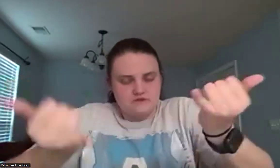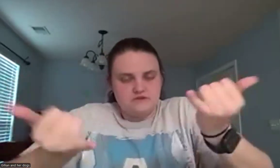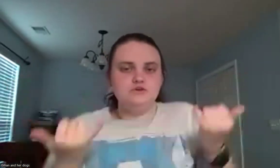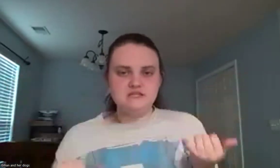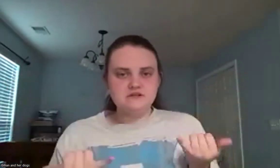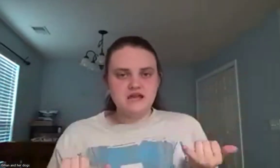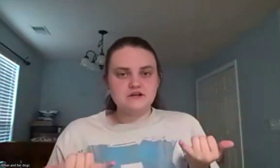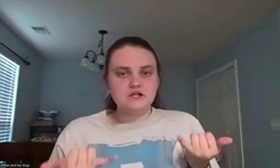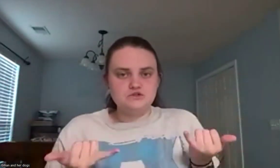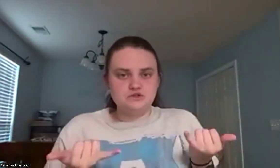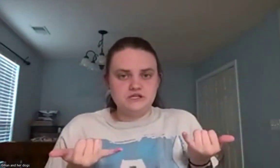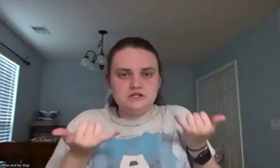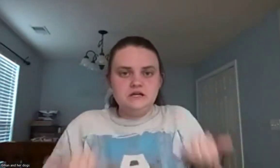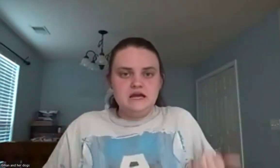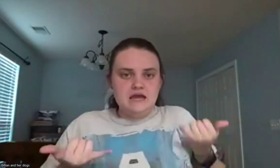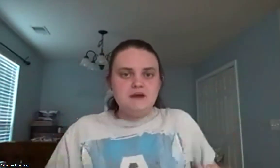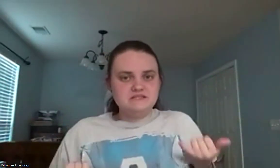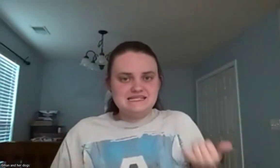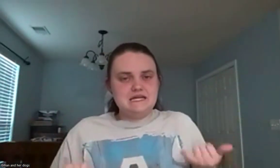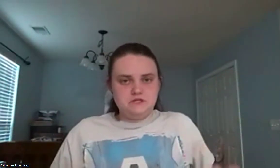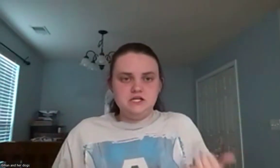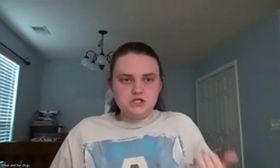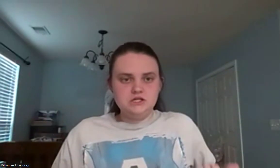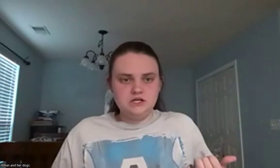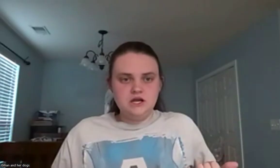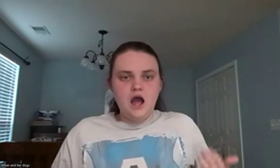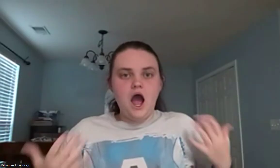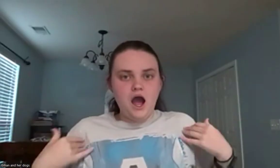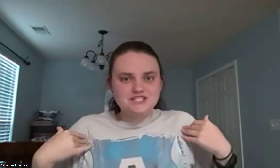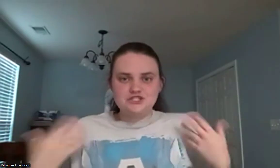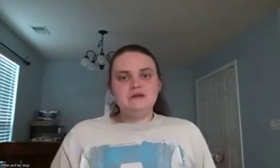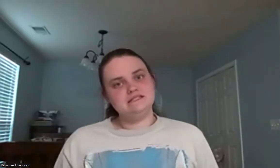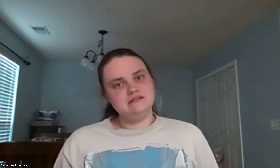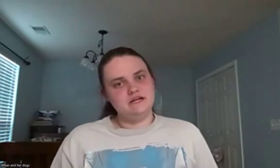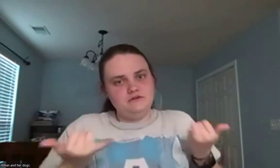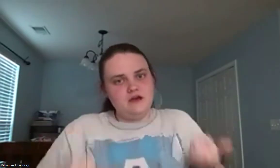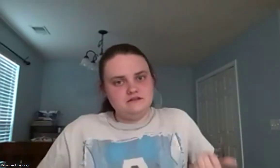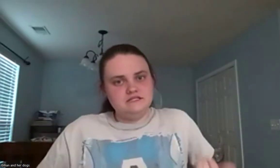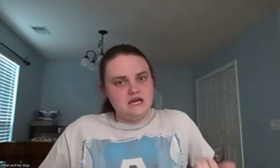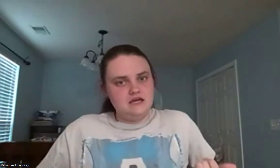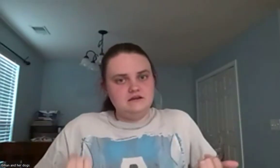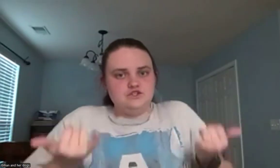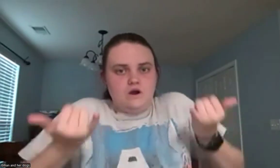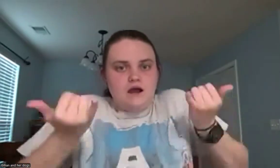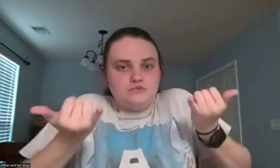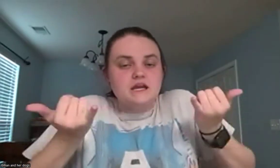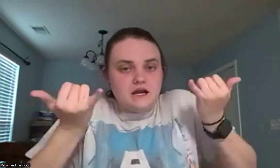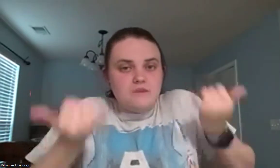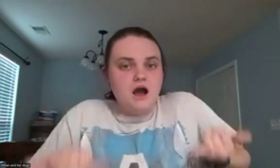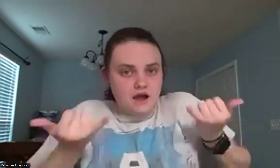it. You typically have it closer here and bouncing it down here. You can't see when I do that today. So I'm bringing it up